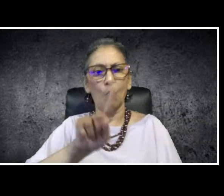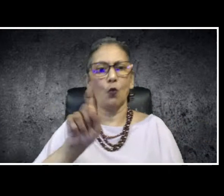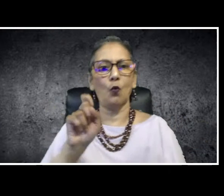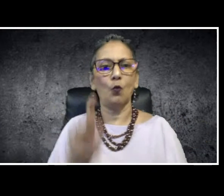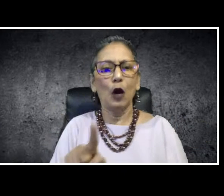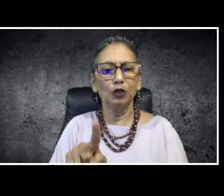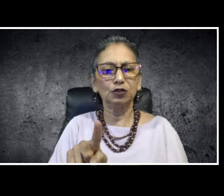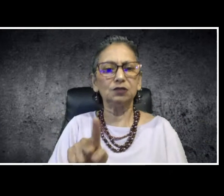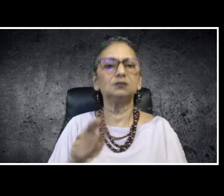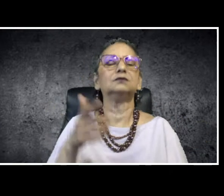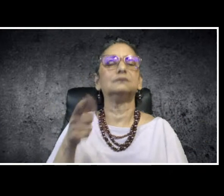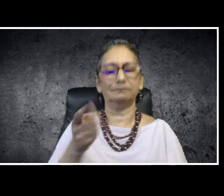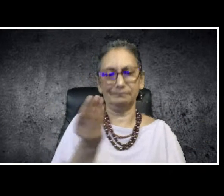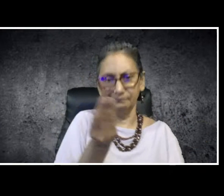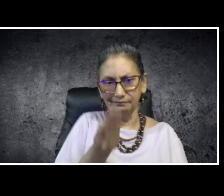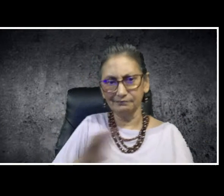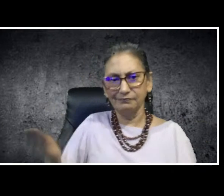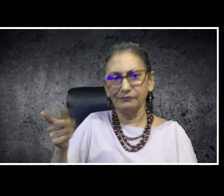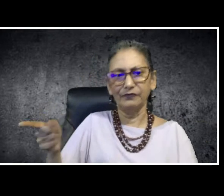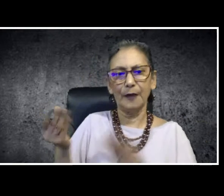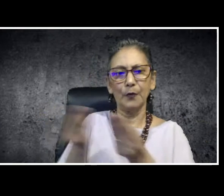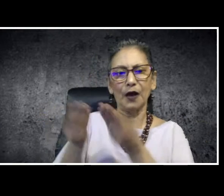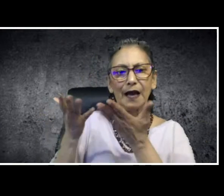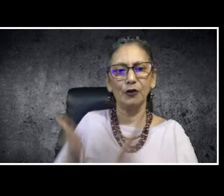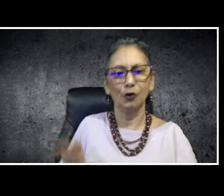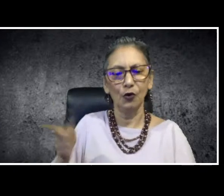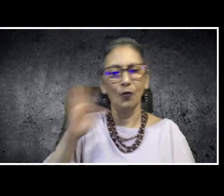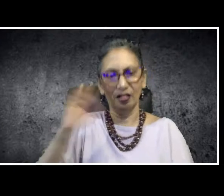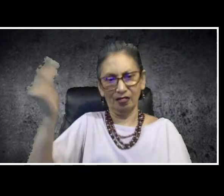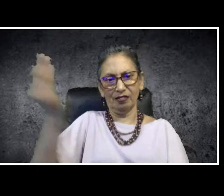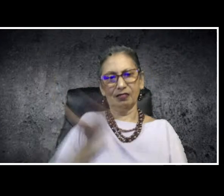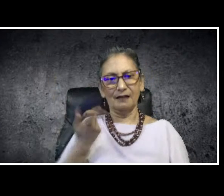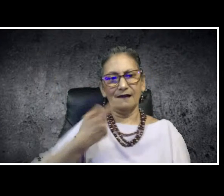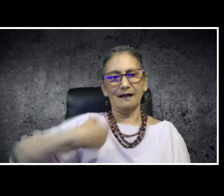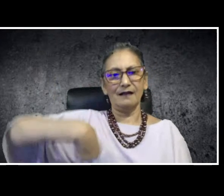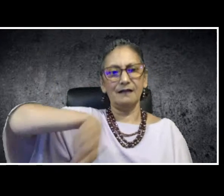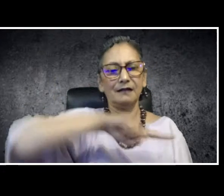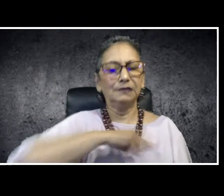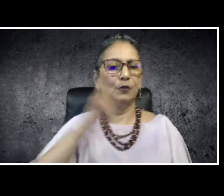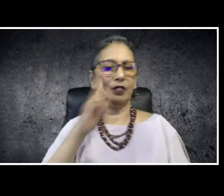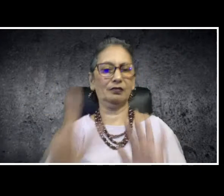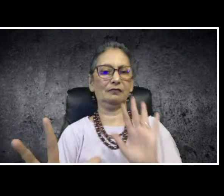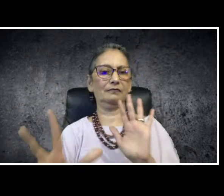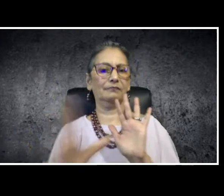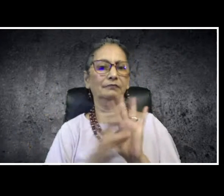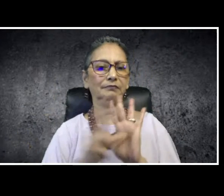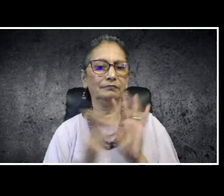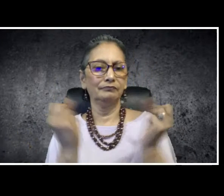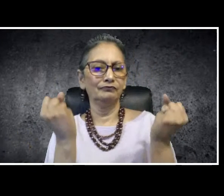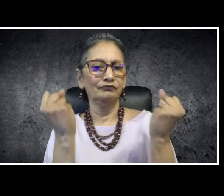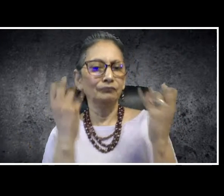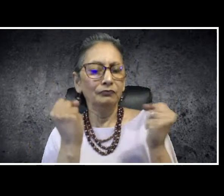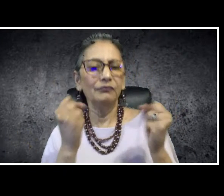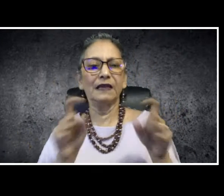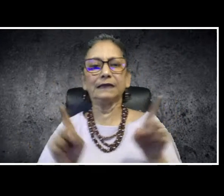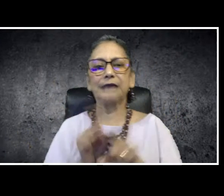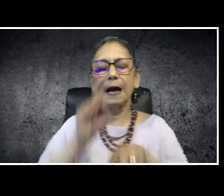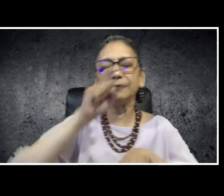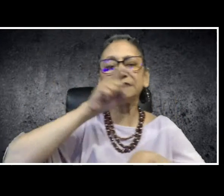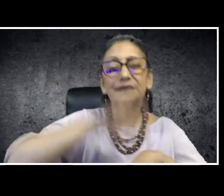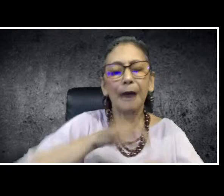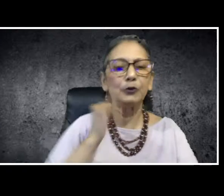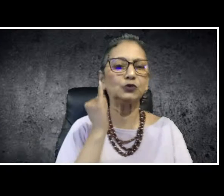If you don't want to be on camera, on screen, feel free to type in your question, and our moderators will inform us of